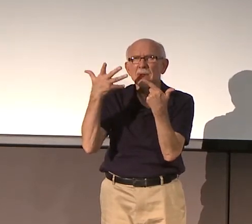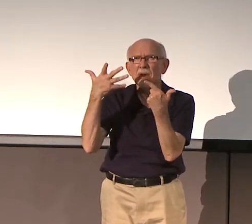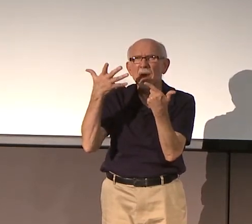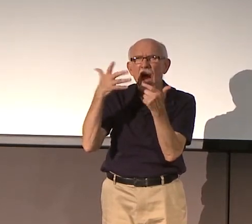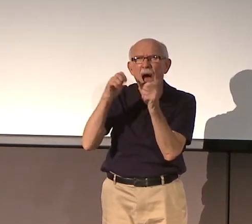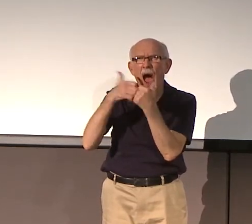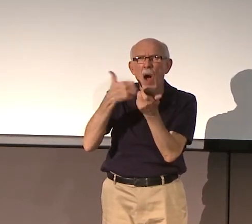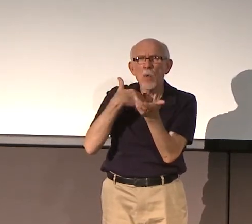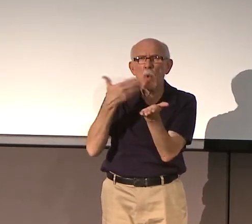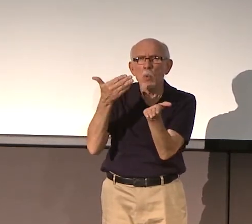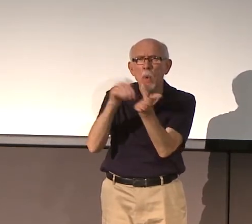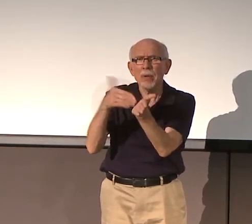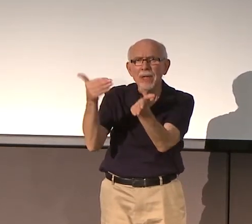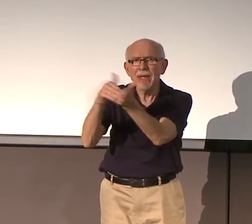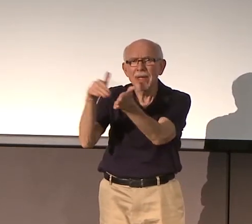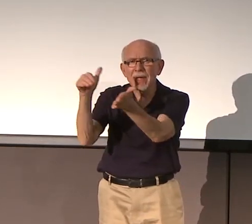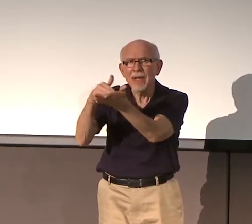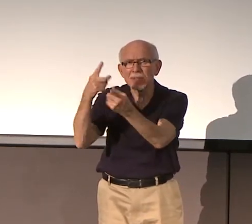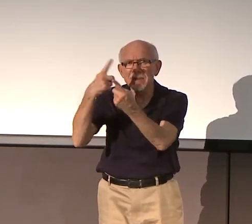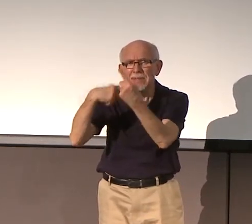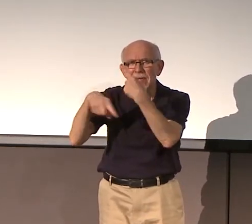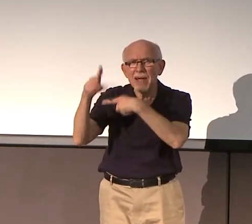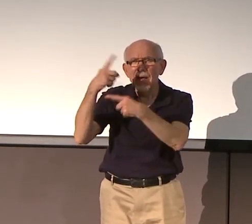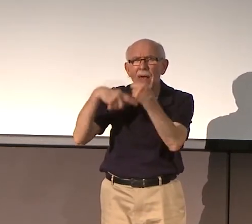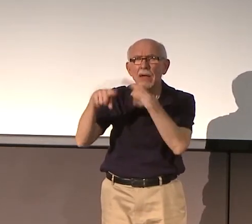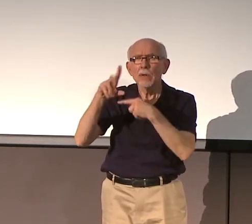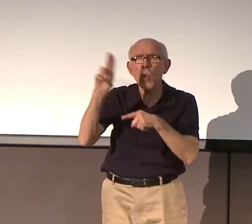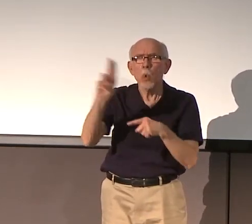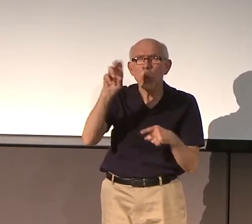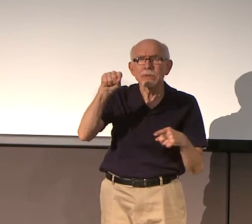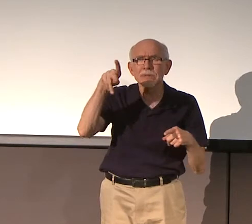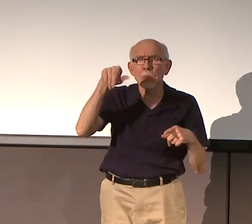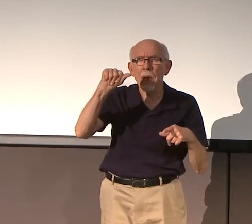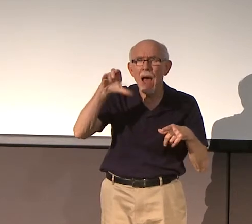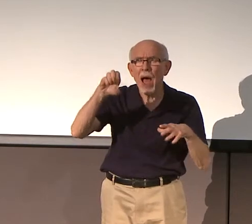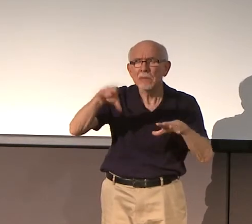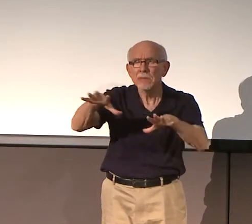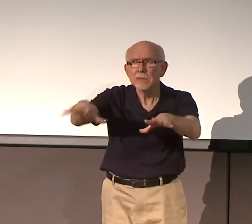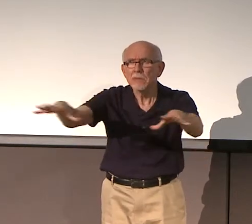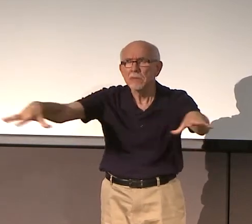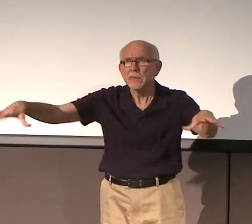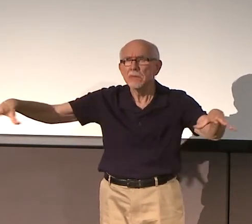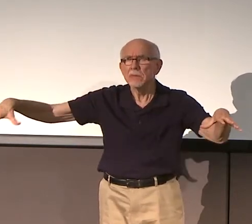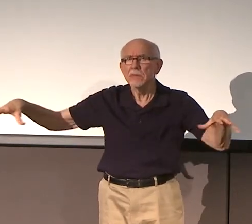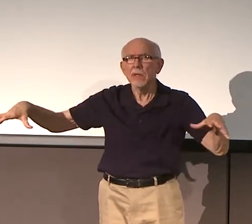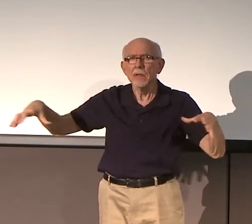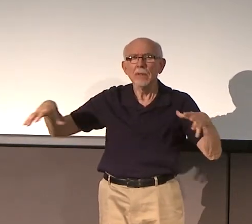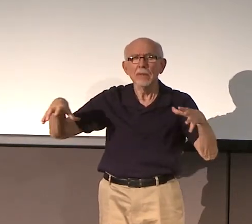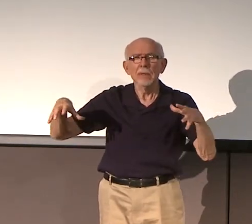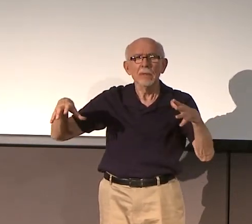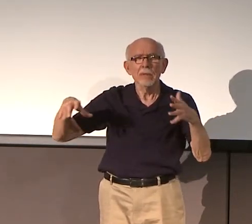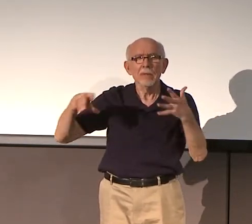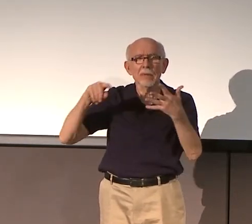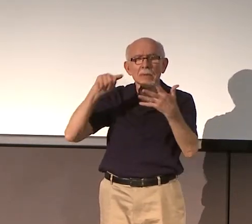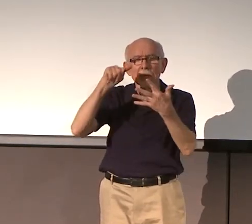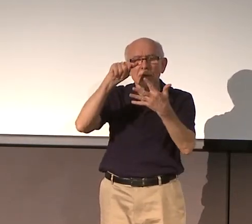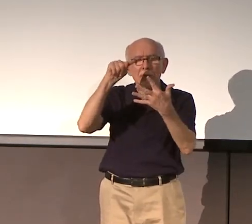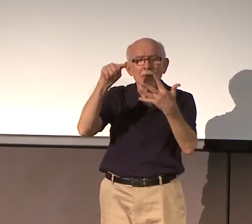me. Try to discern the mood. Try to see if you see signs repeating. Try to see if I'm using patterns in the way that I